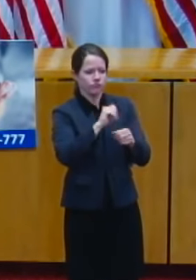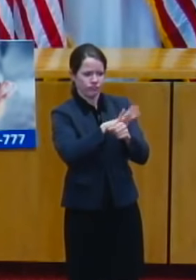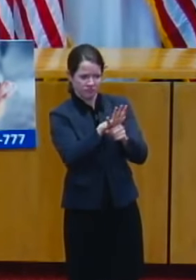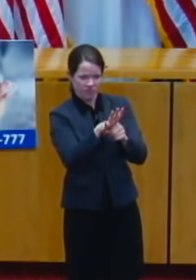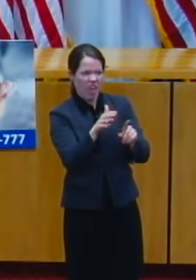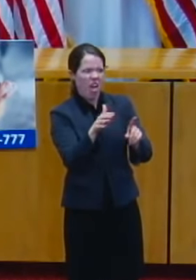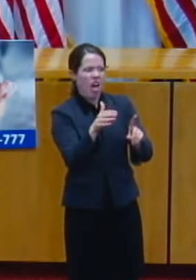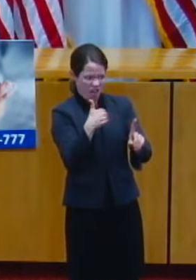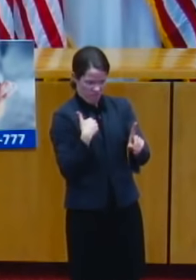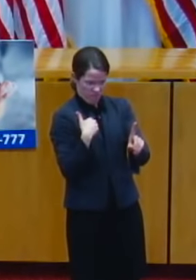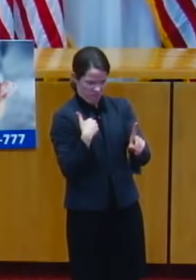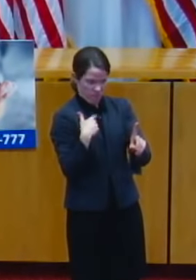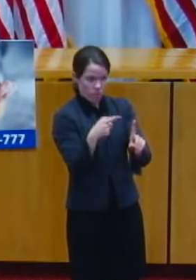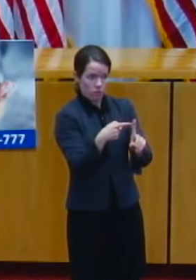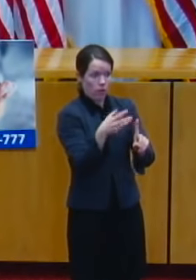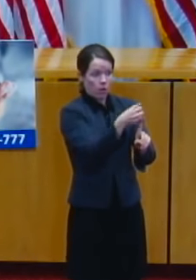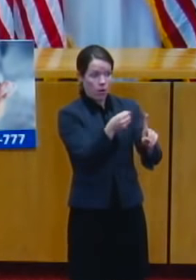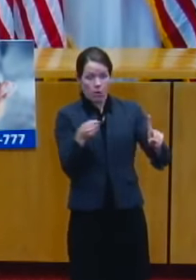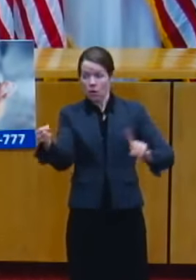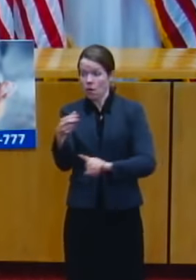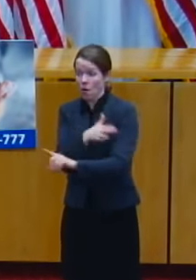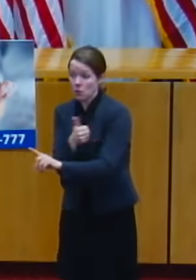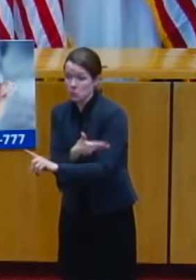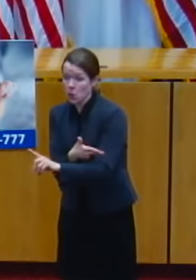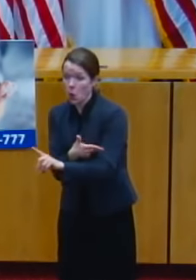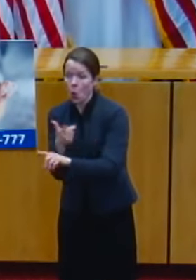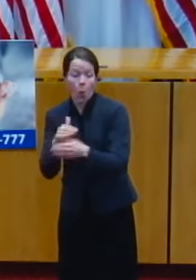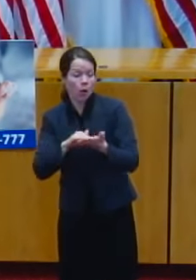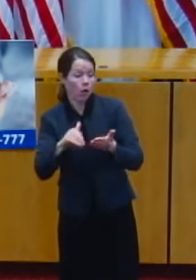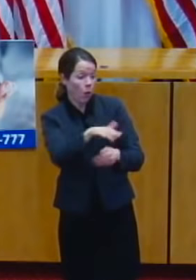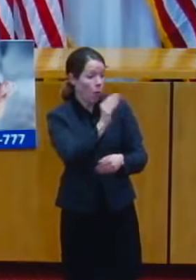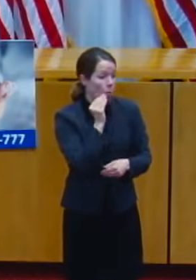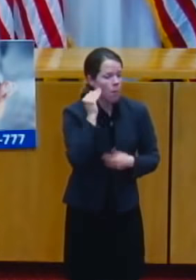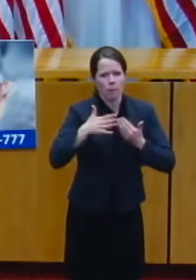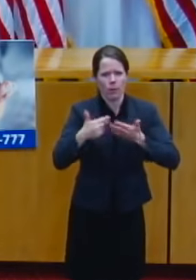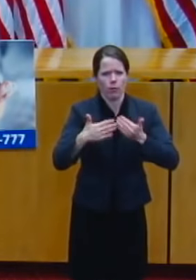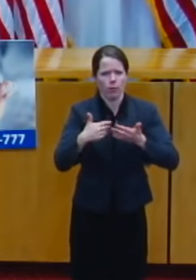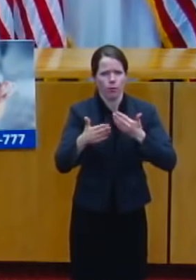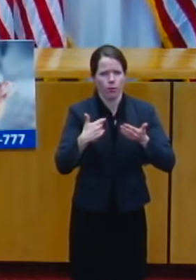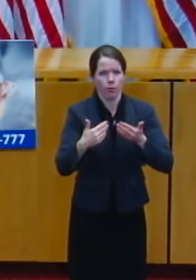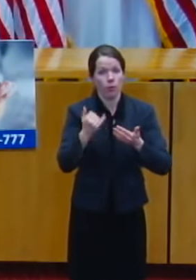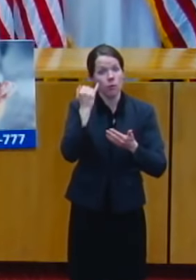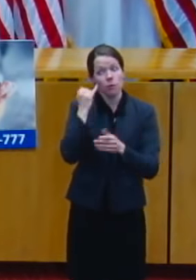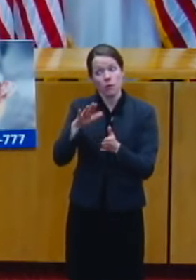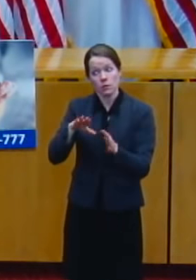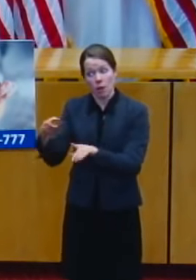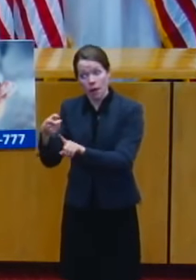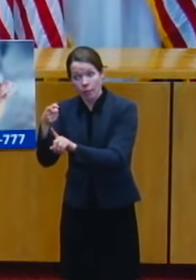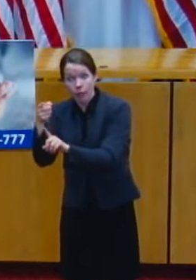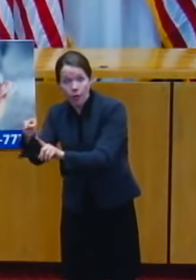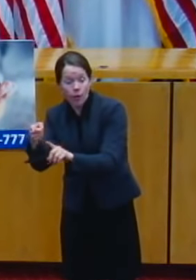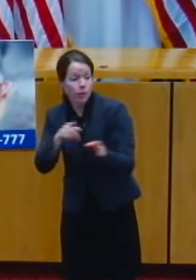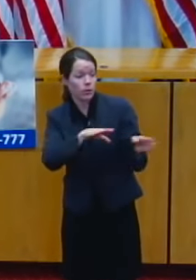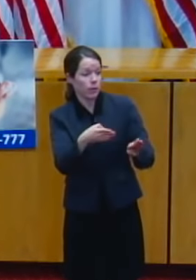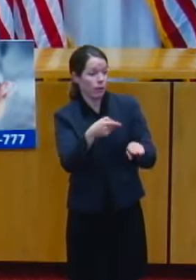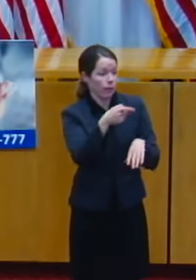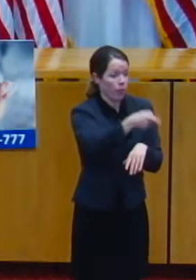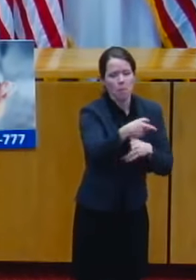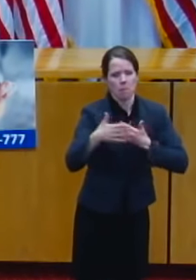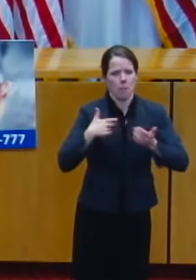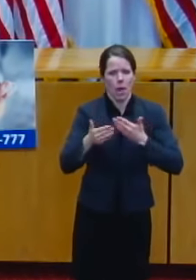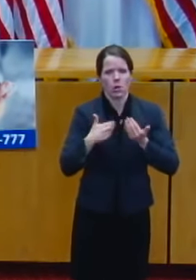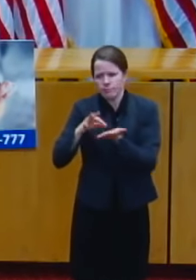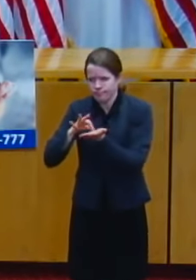not hospitalized, and where they have died. So I don't know specifically what the New York Medical Examiner has